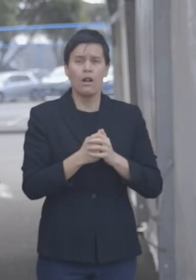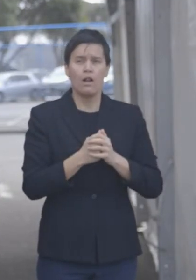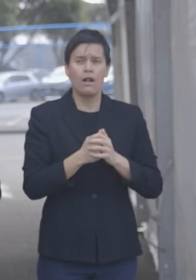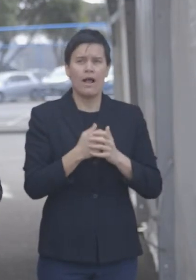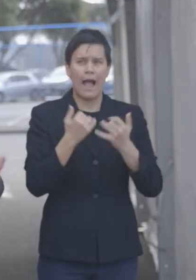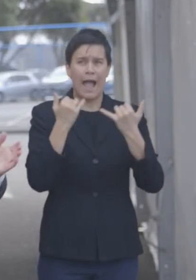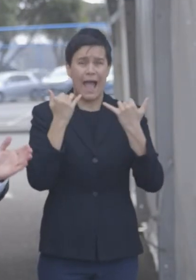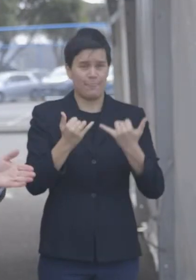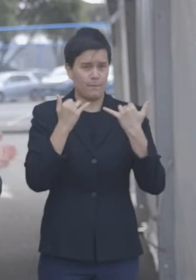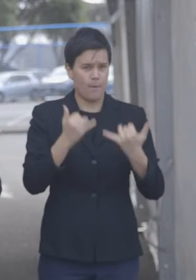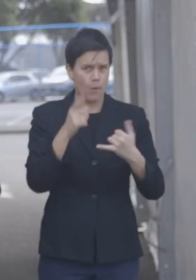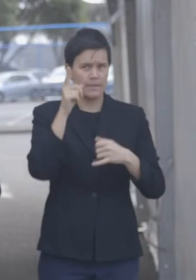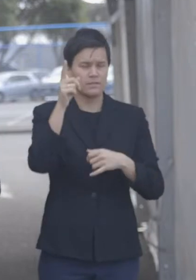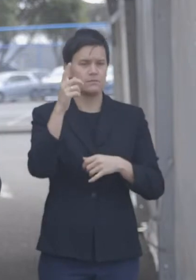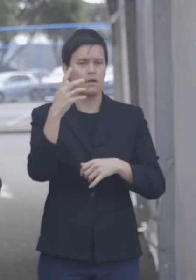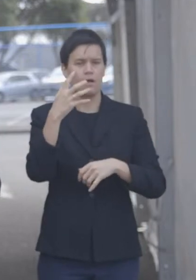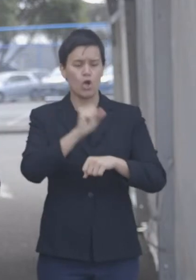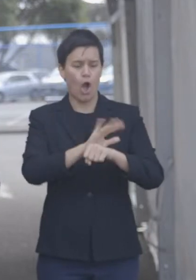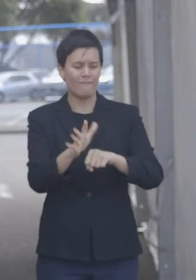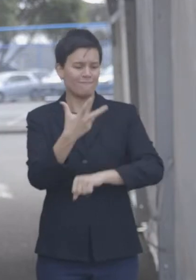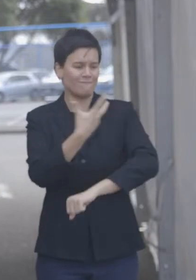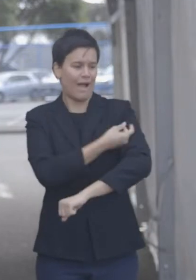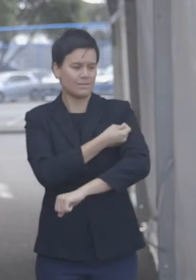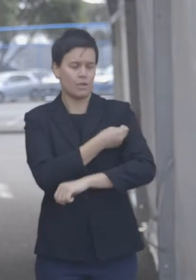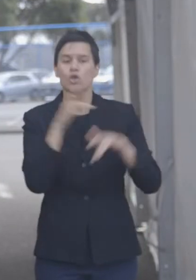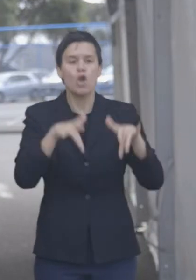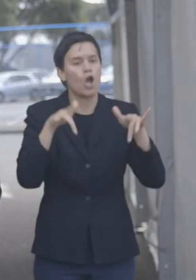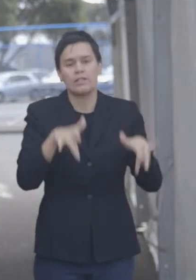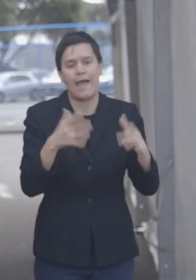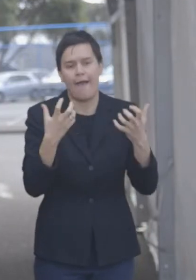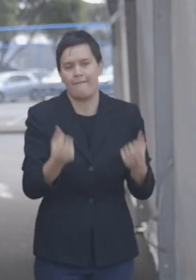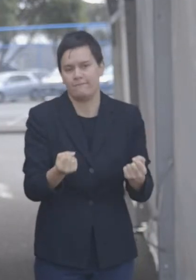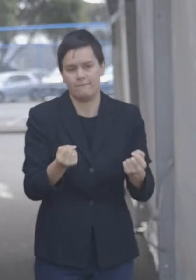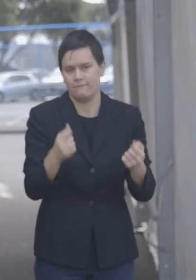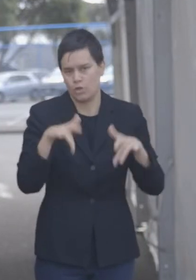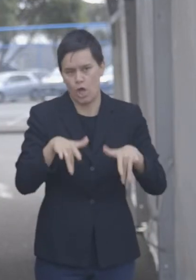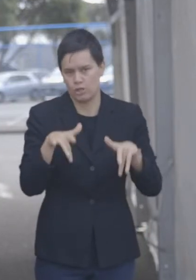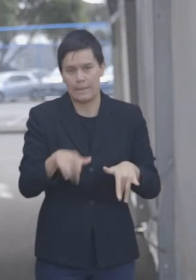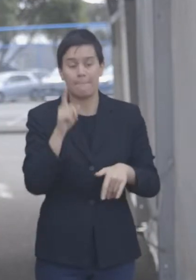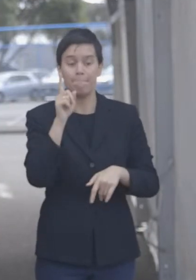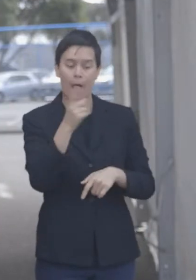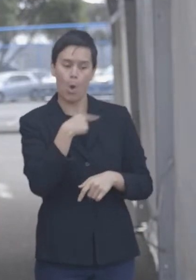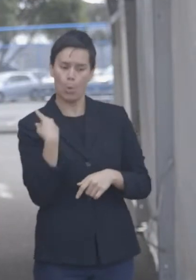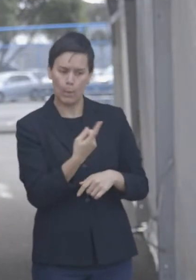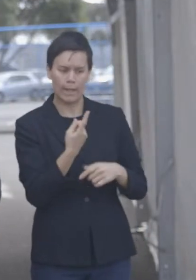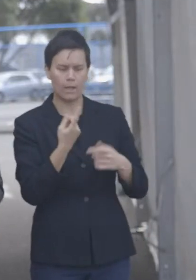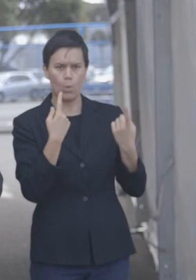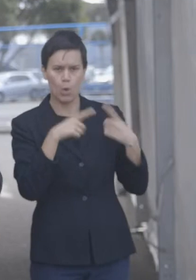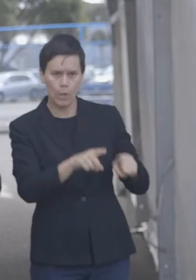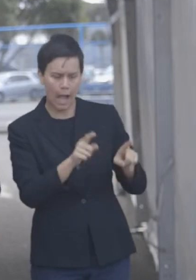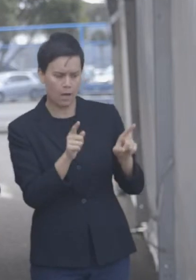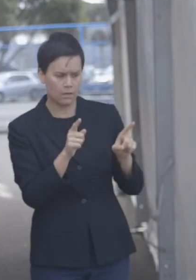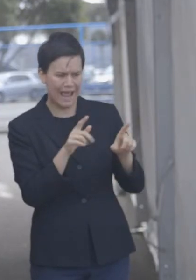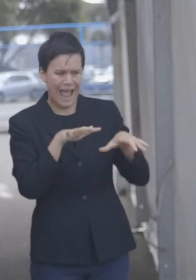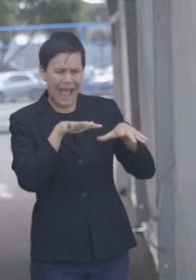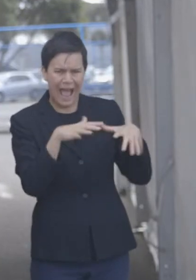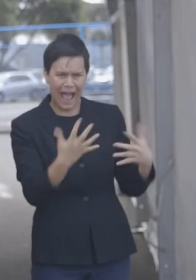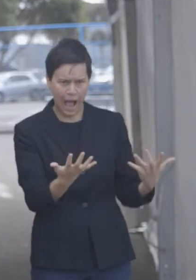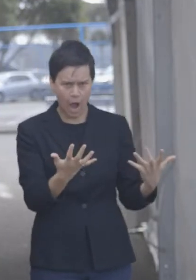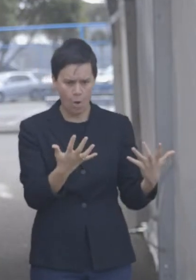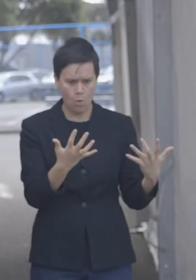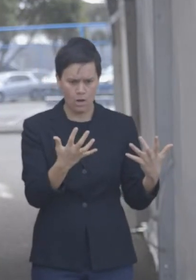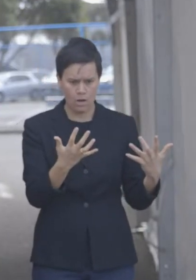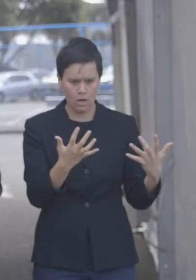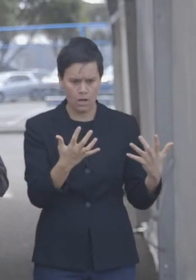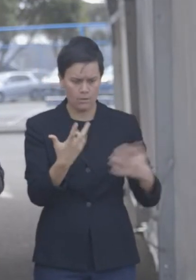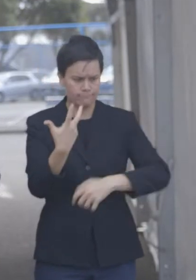or in manufacture, we are starting already on our planning about how we might immunise the population and about which groups we would